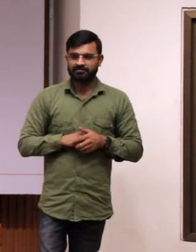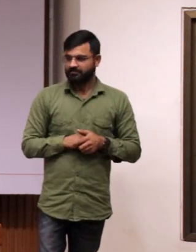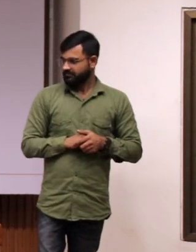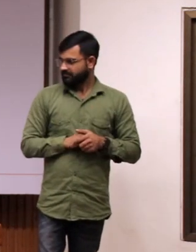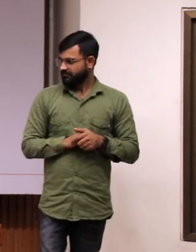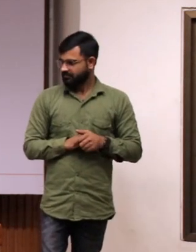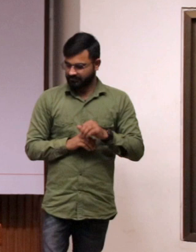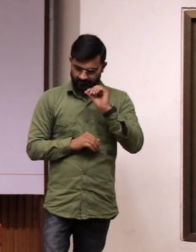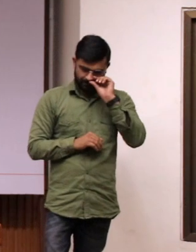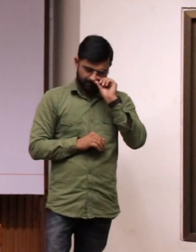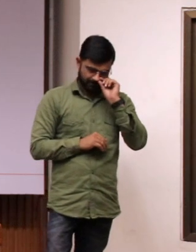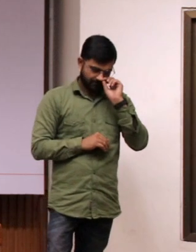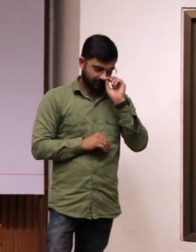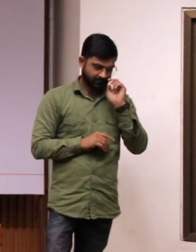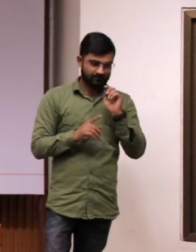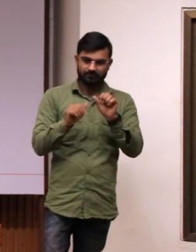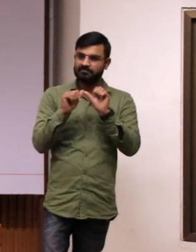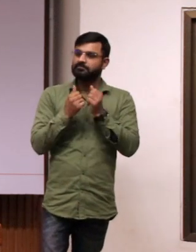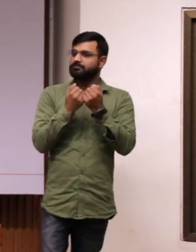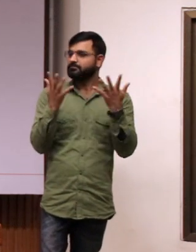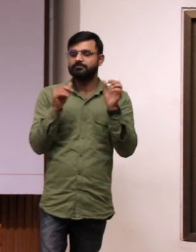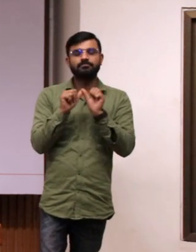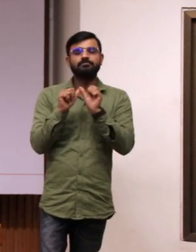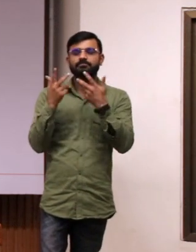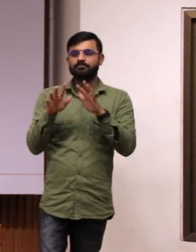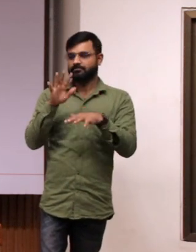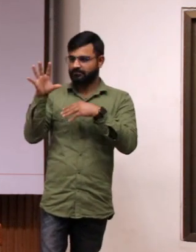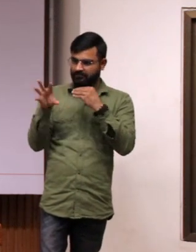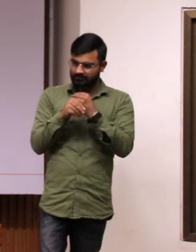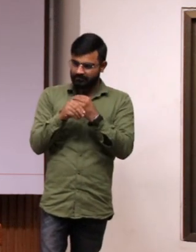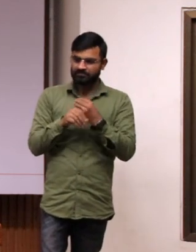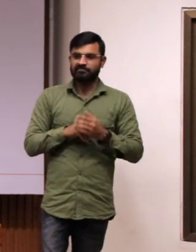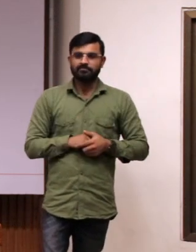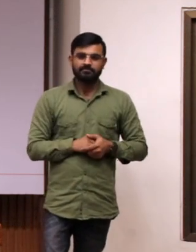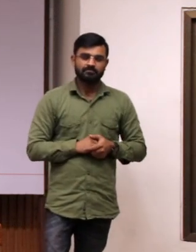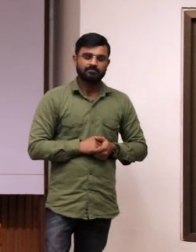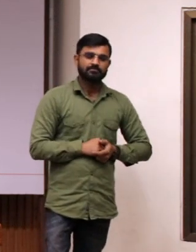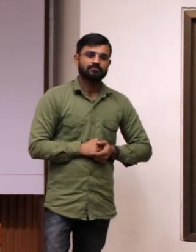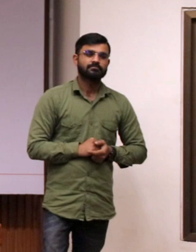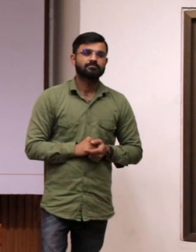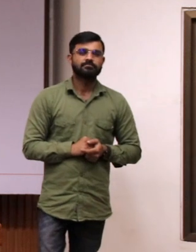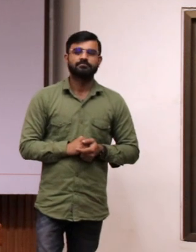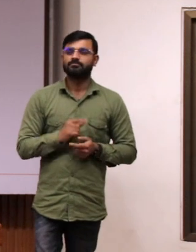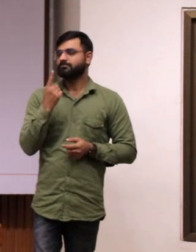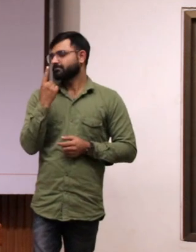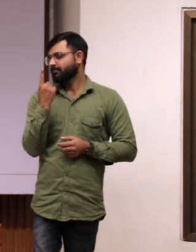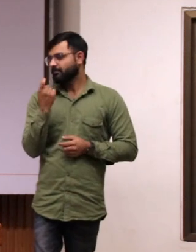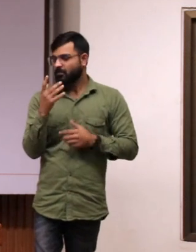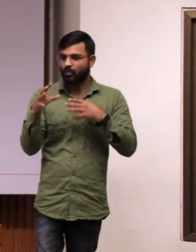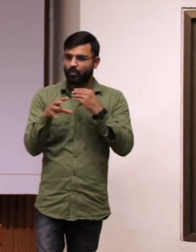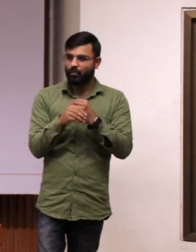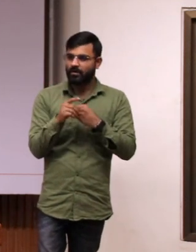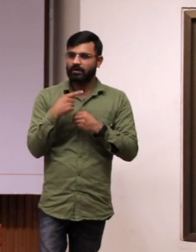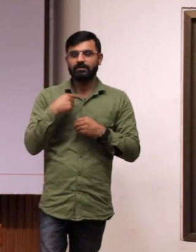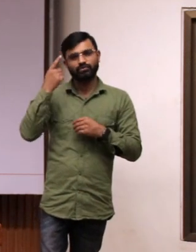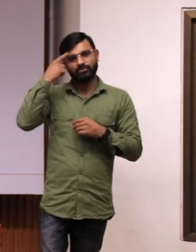what is, you have actually answered most of it, but if you want to add something towards it, that this is the one thing, like, which